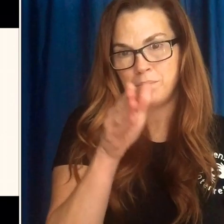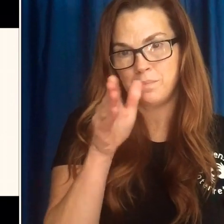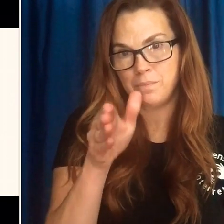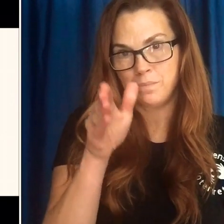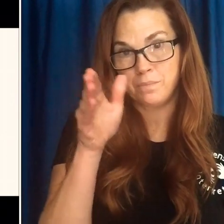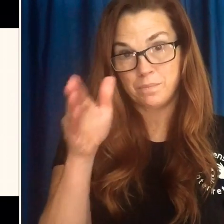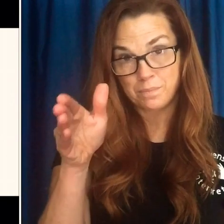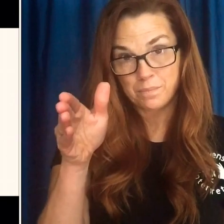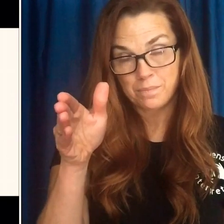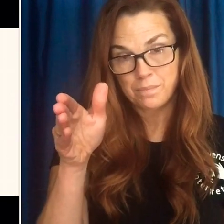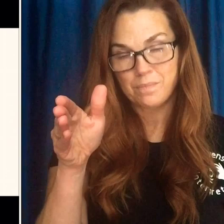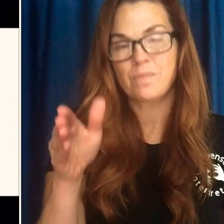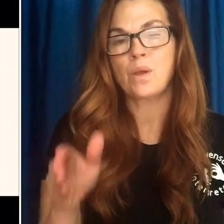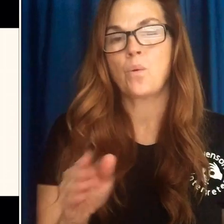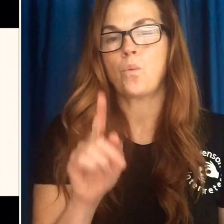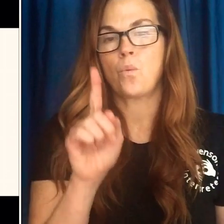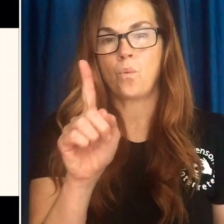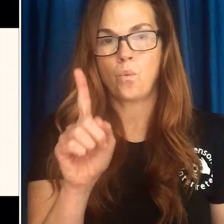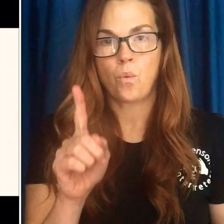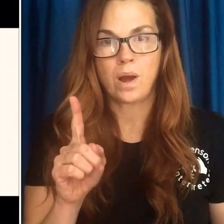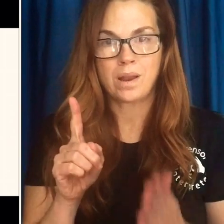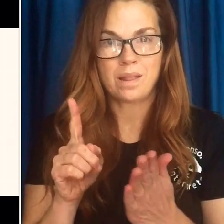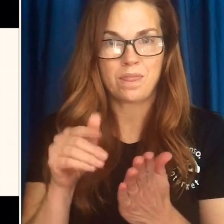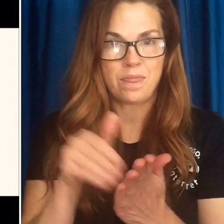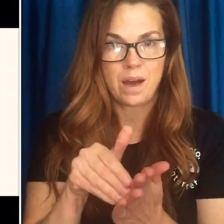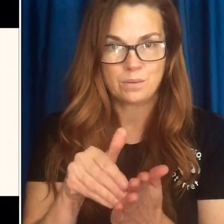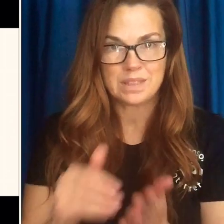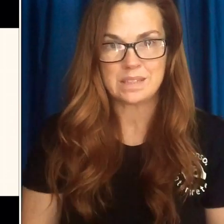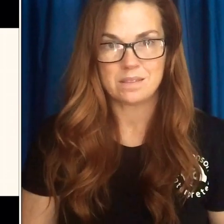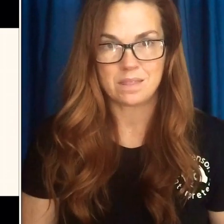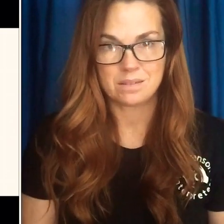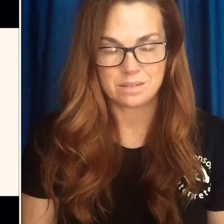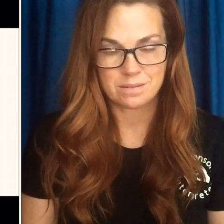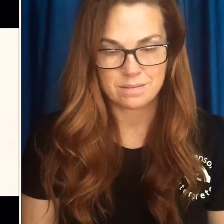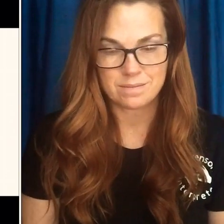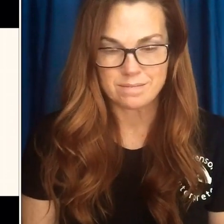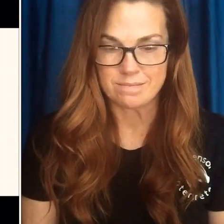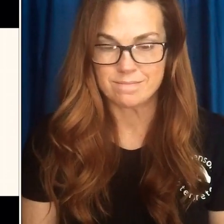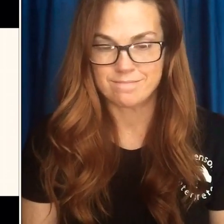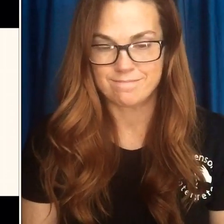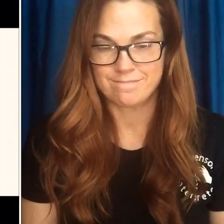And this place value would be the thousandths.